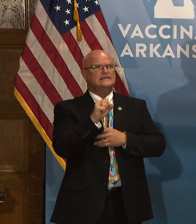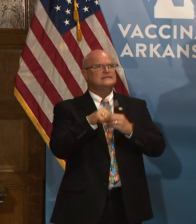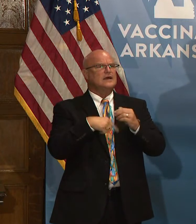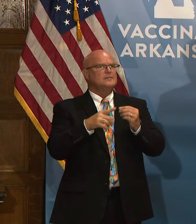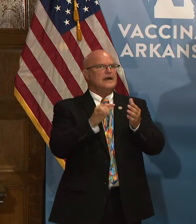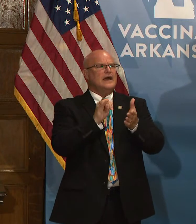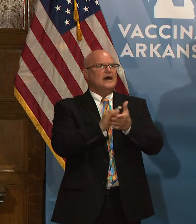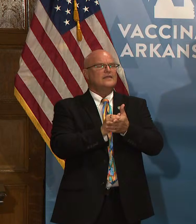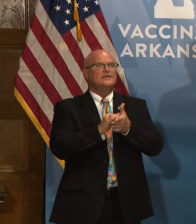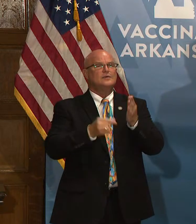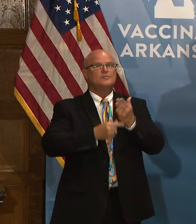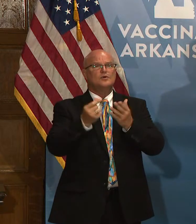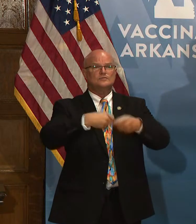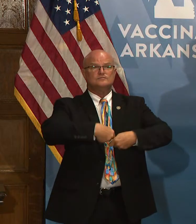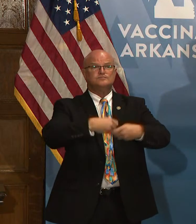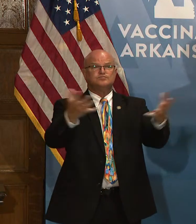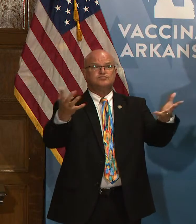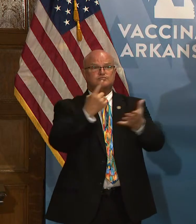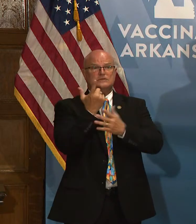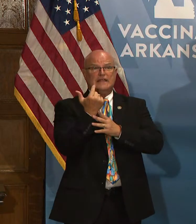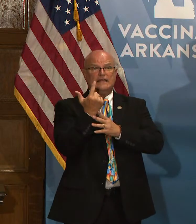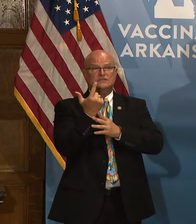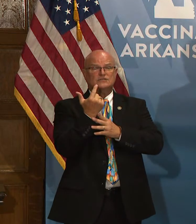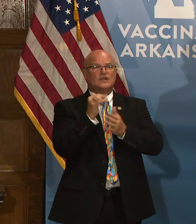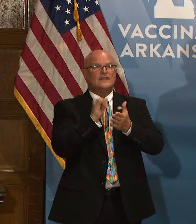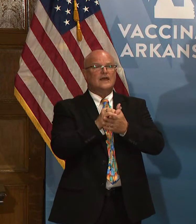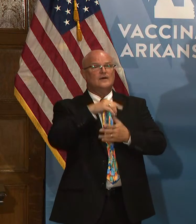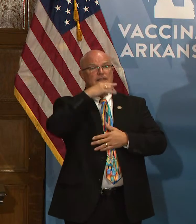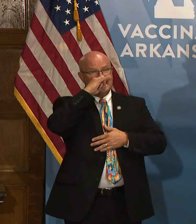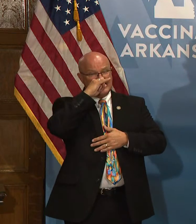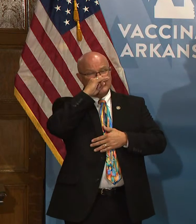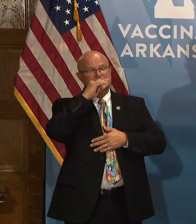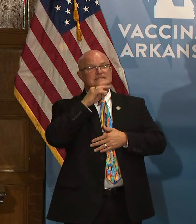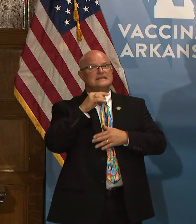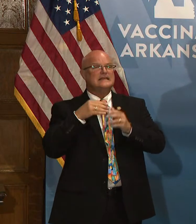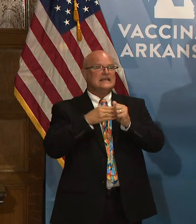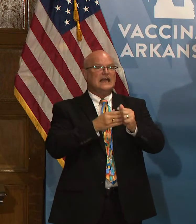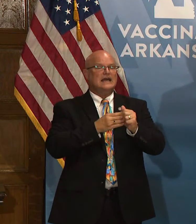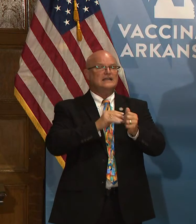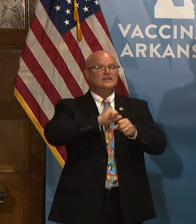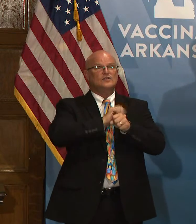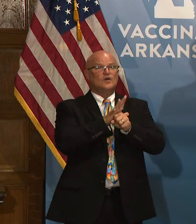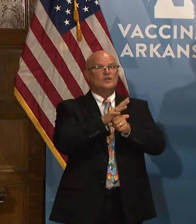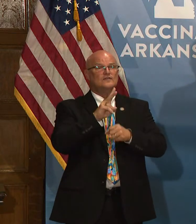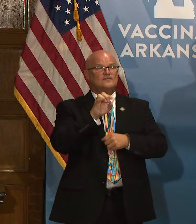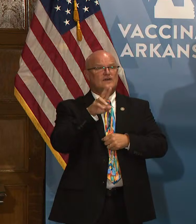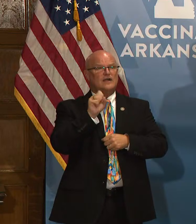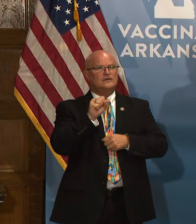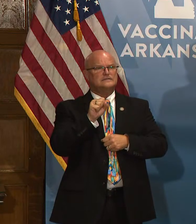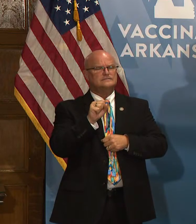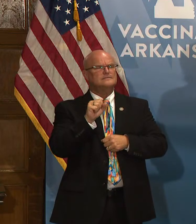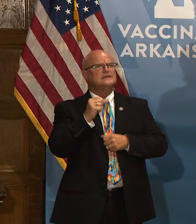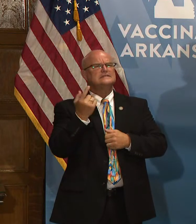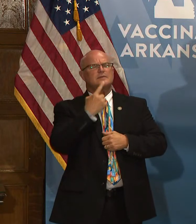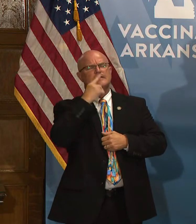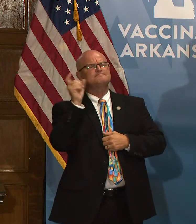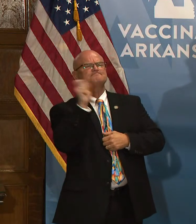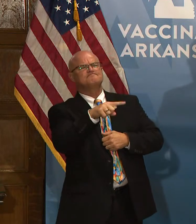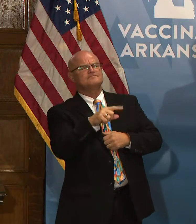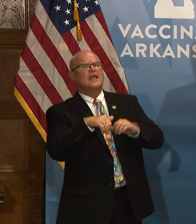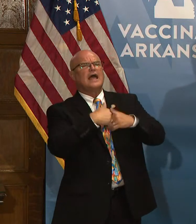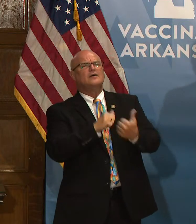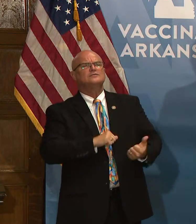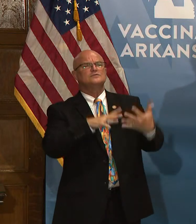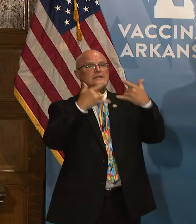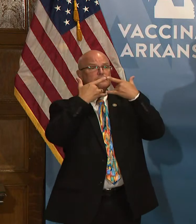about the brochure that we issued last year. That was the Kids Guide to Coronavirus, and a question was raised about how we